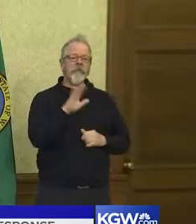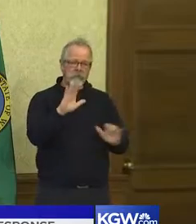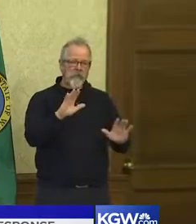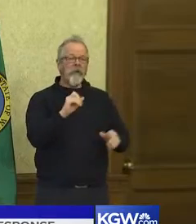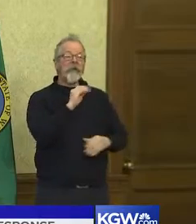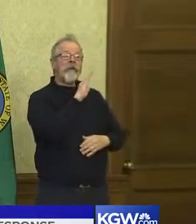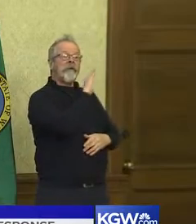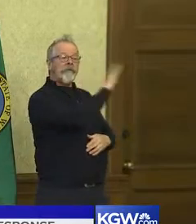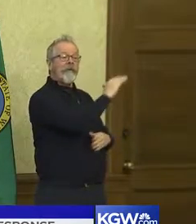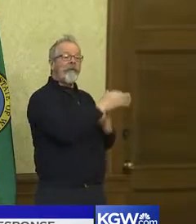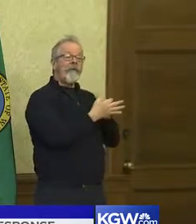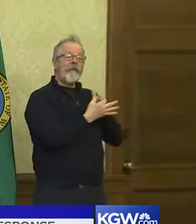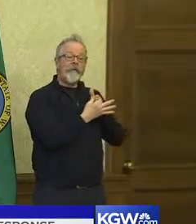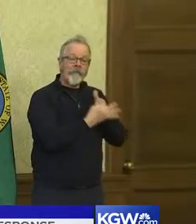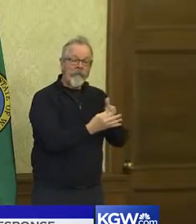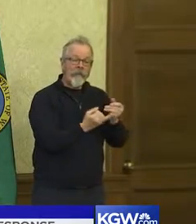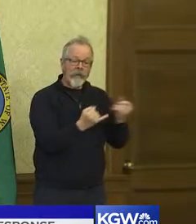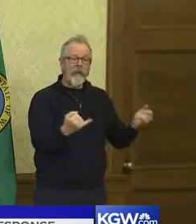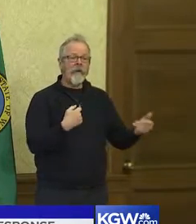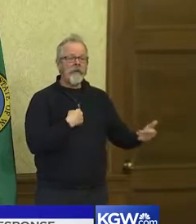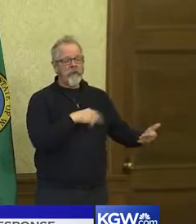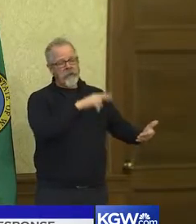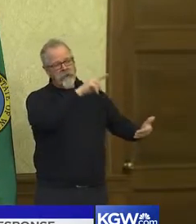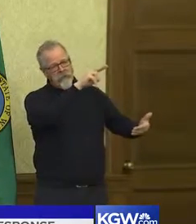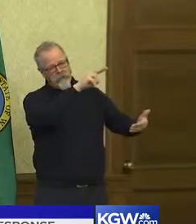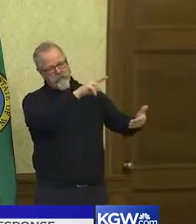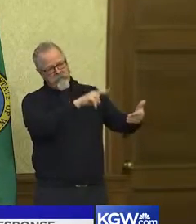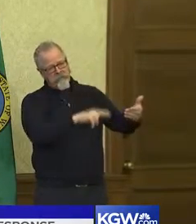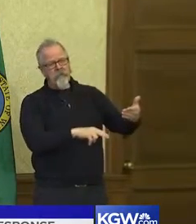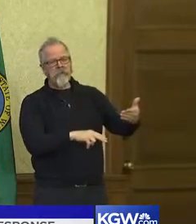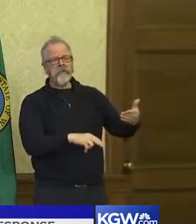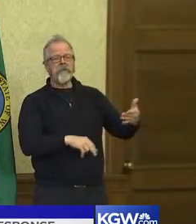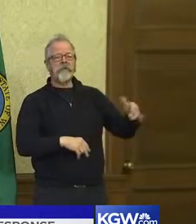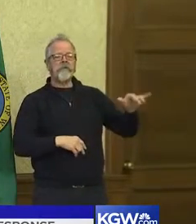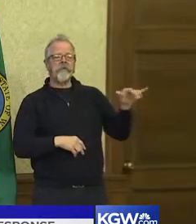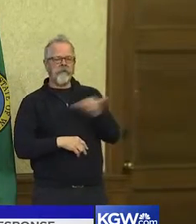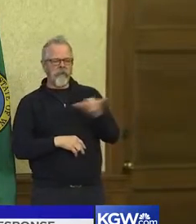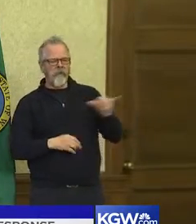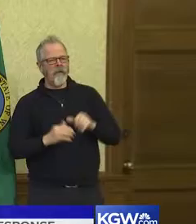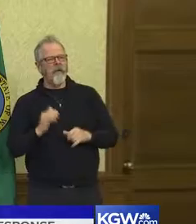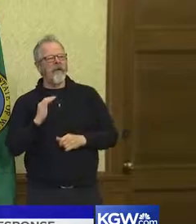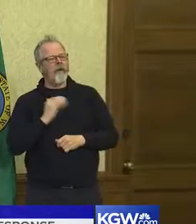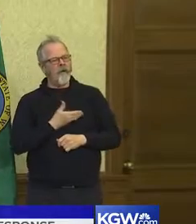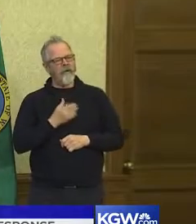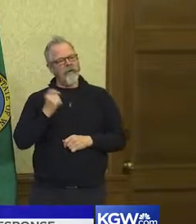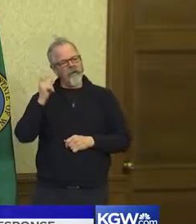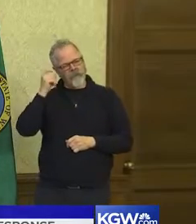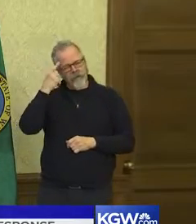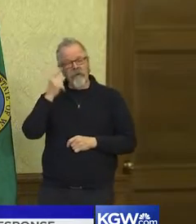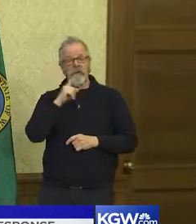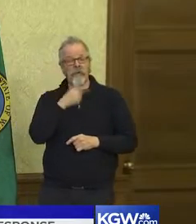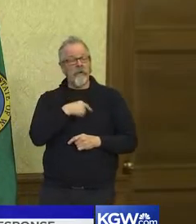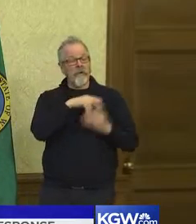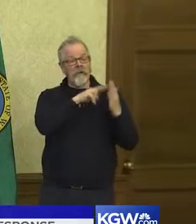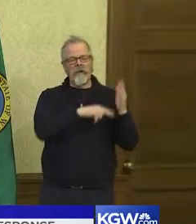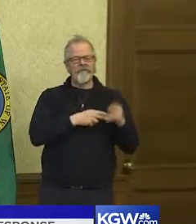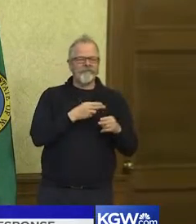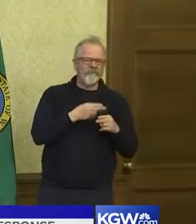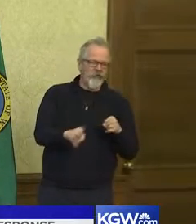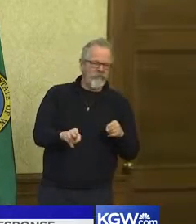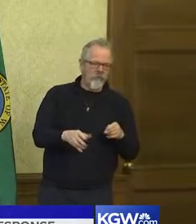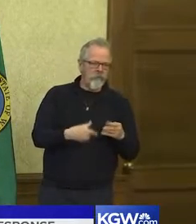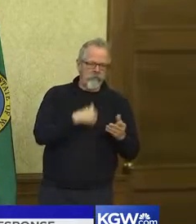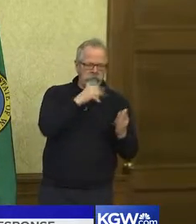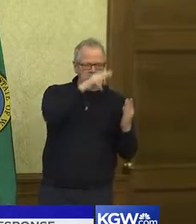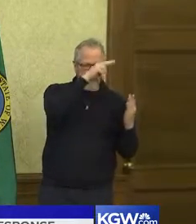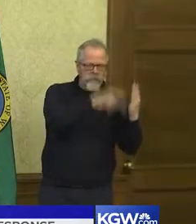thinking, because they basically, and we've just been able to look at them very briefly, if you look at what the administration guidelines